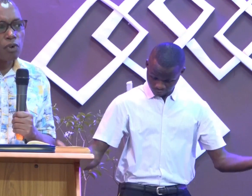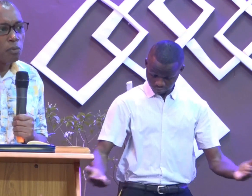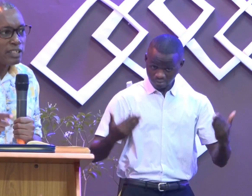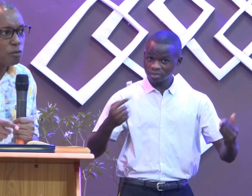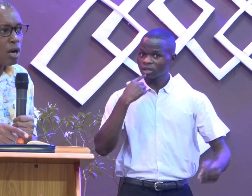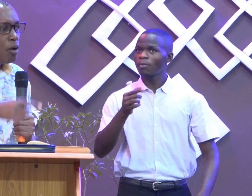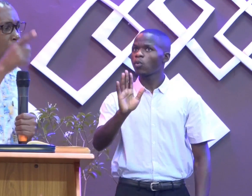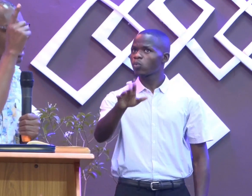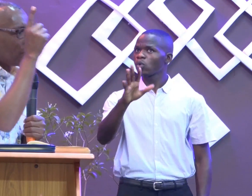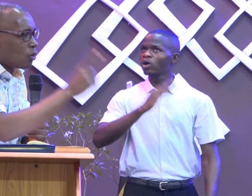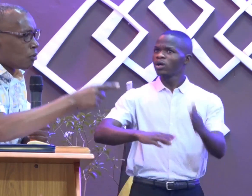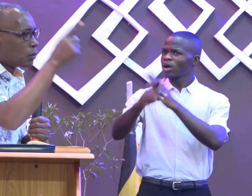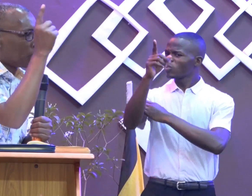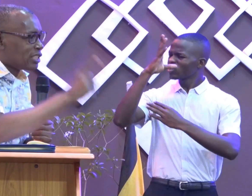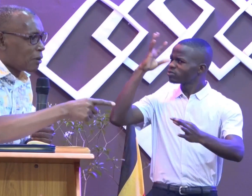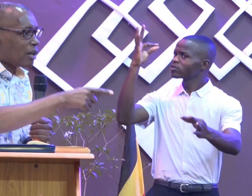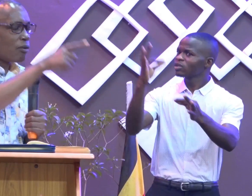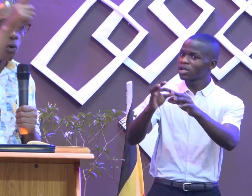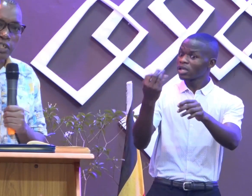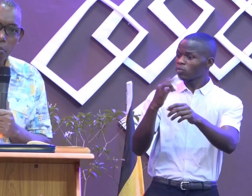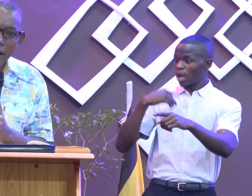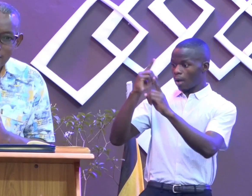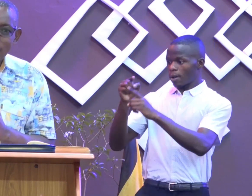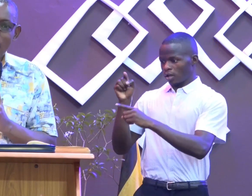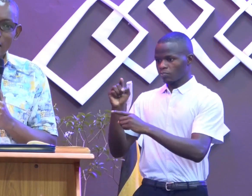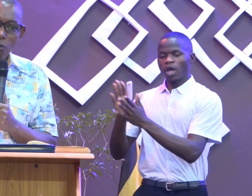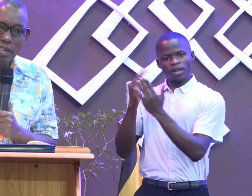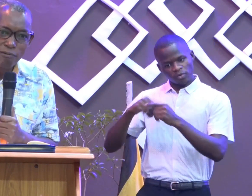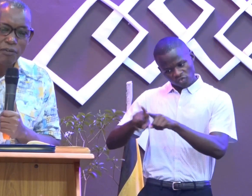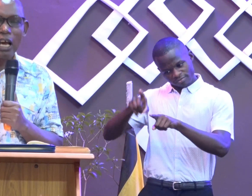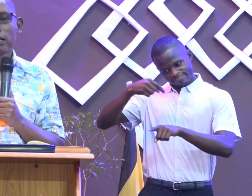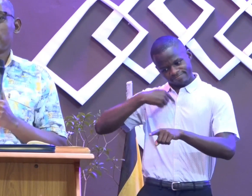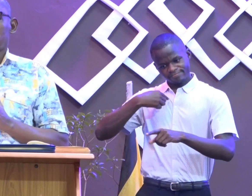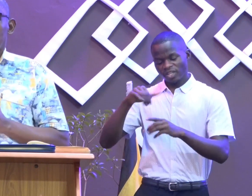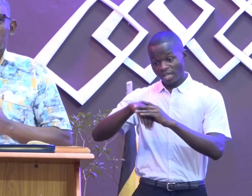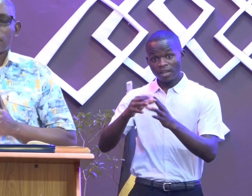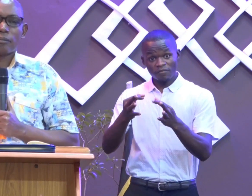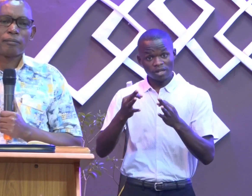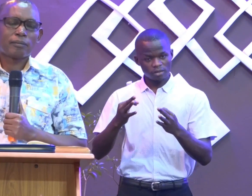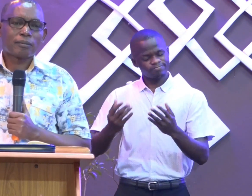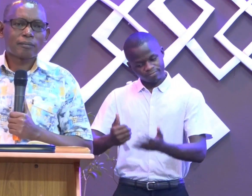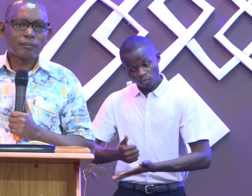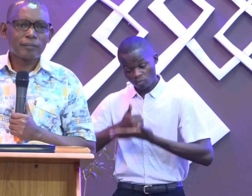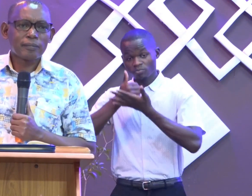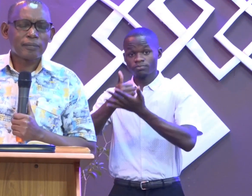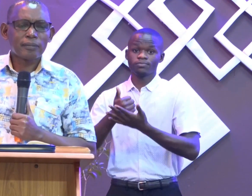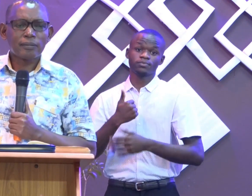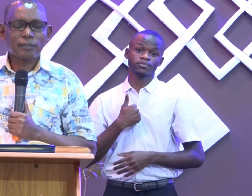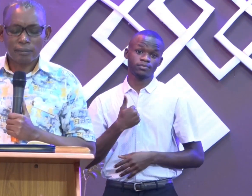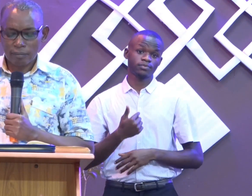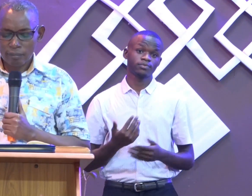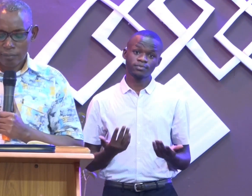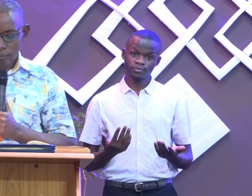ne mukama oli mwesigwa obanga noono omutuusiza wano okimanze nange mu byenfuna I'd seen that surely God had